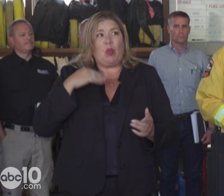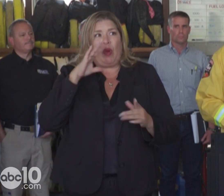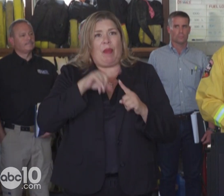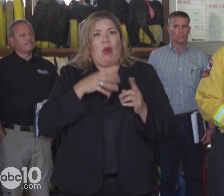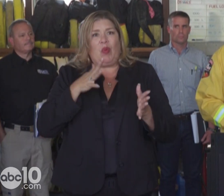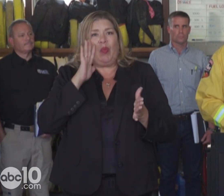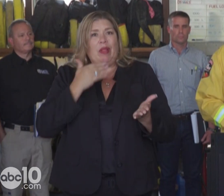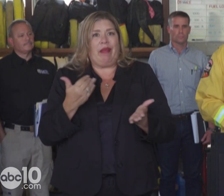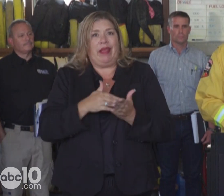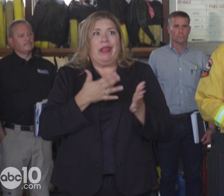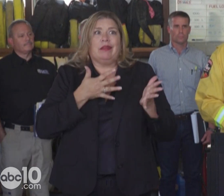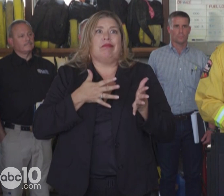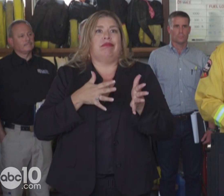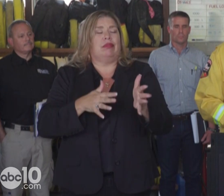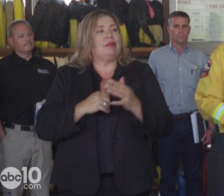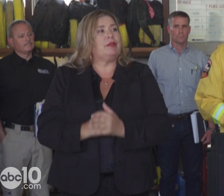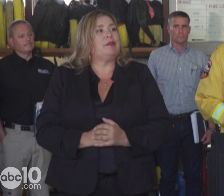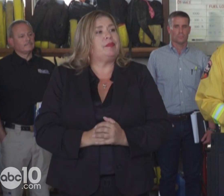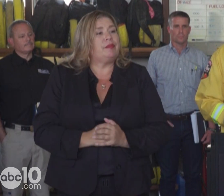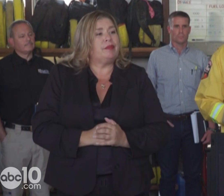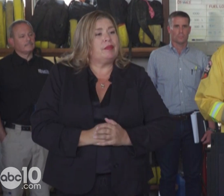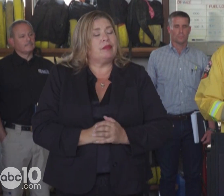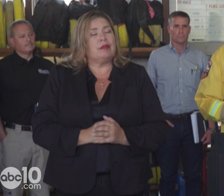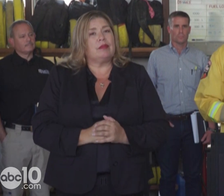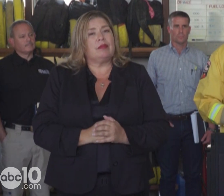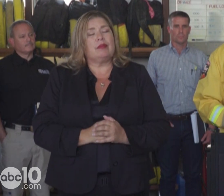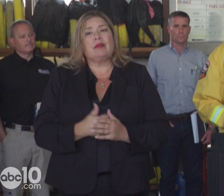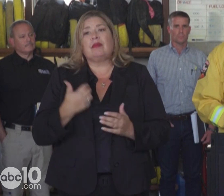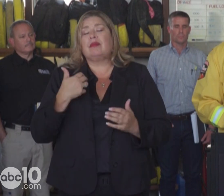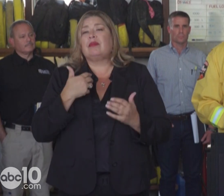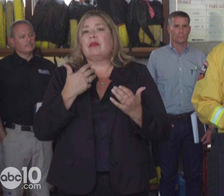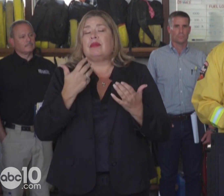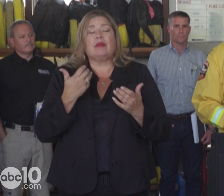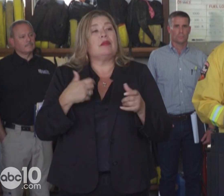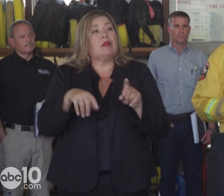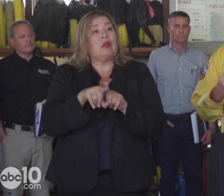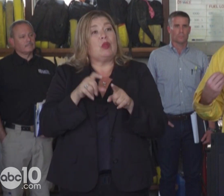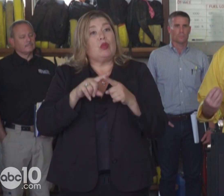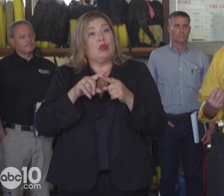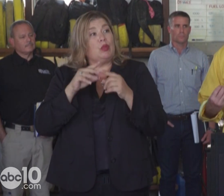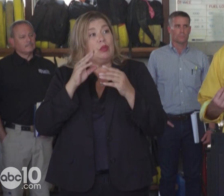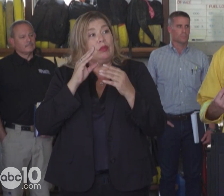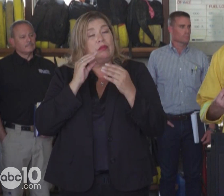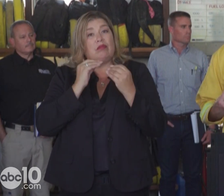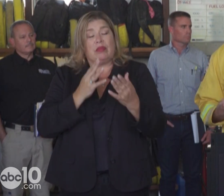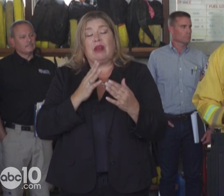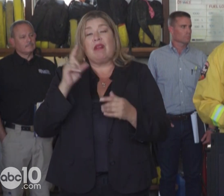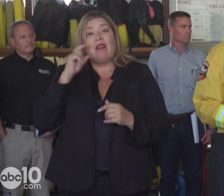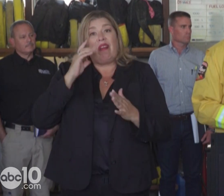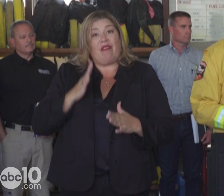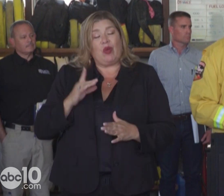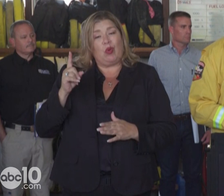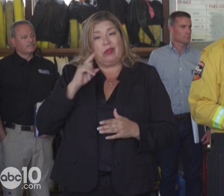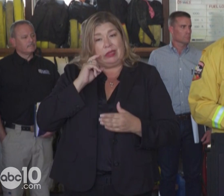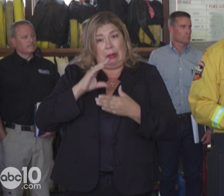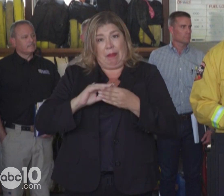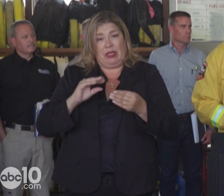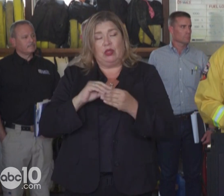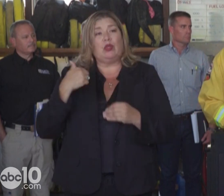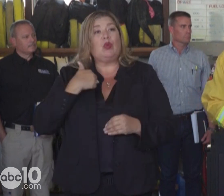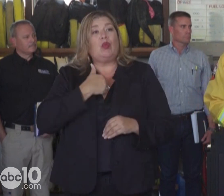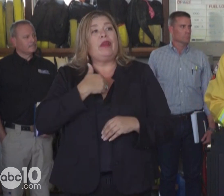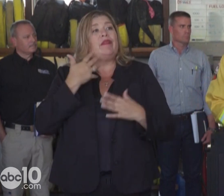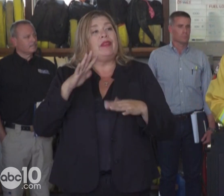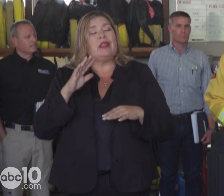winds resurfacing. What I wanted to also spend a little time, the governor just mentioned, we have put